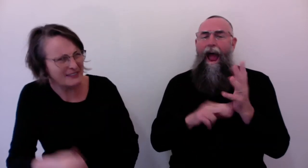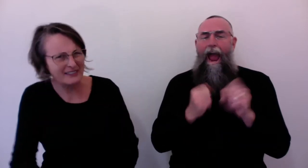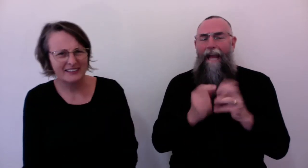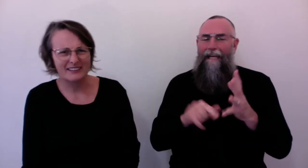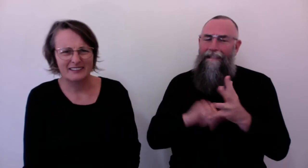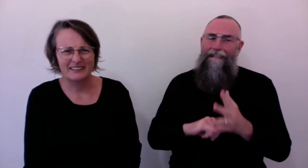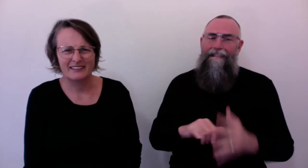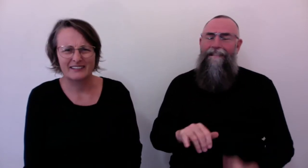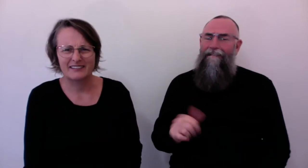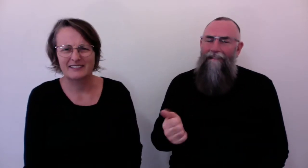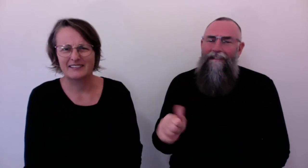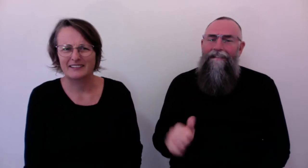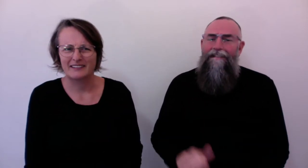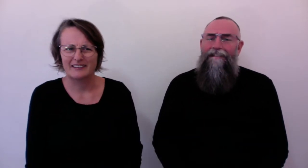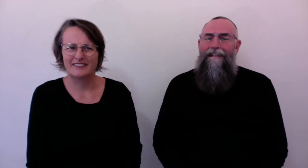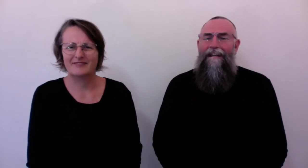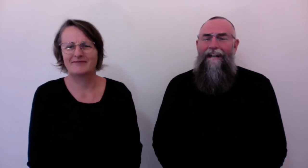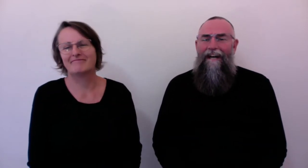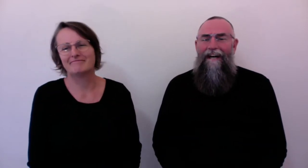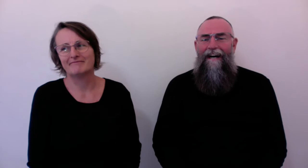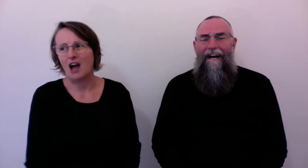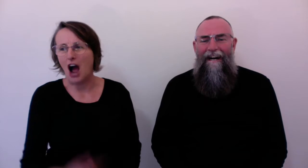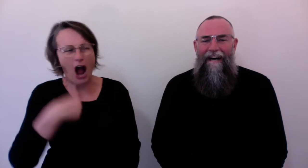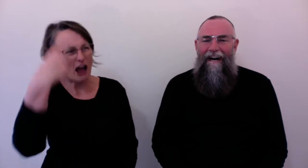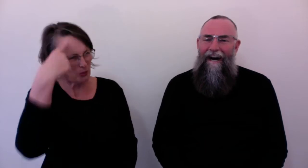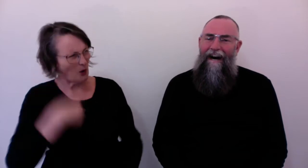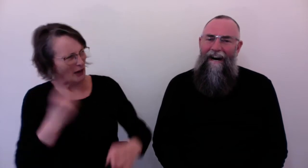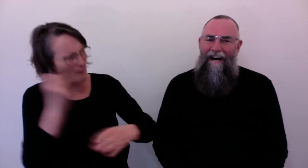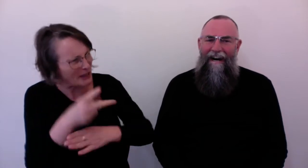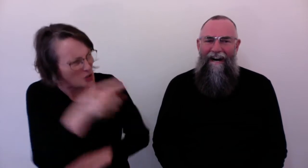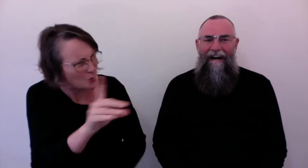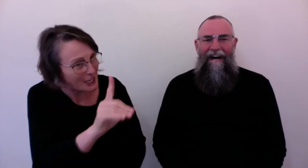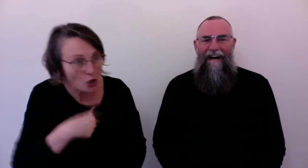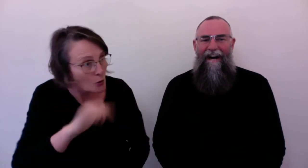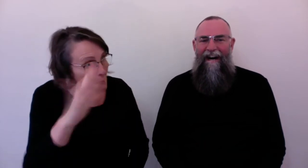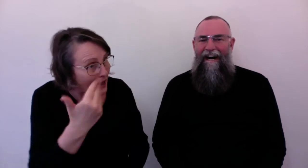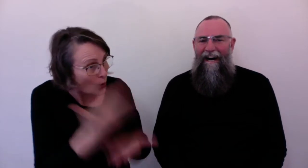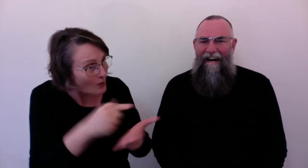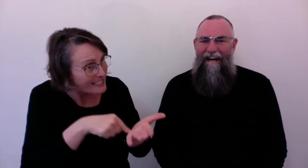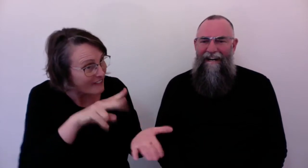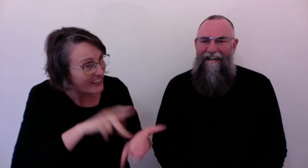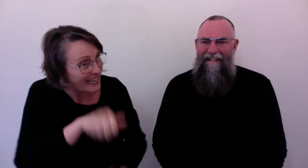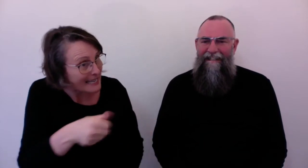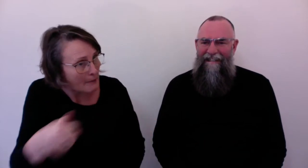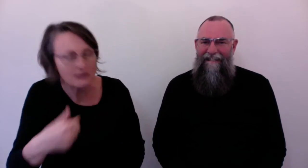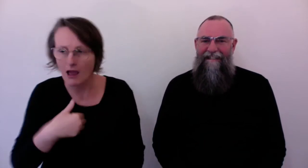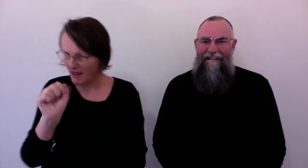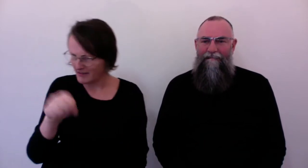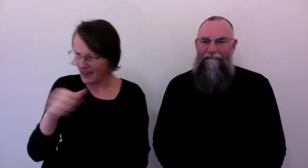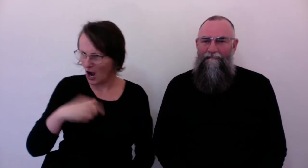was my moment! Oh. You've been on Neighbours? Yeah. I taught Liam Hemsworth how to play wheelchair basketball. Oh, and